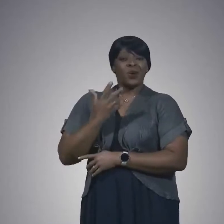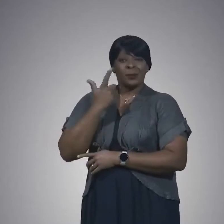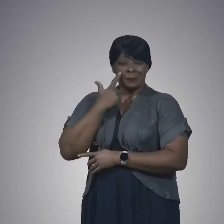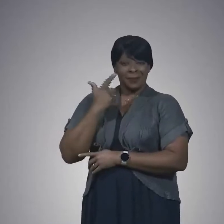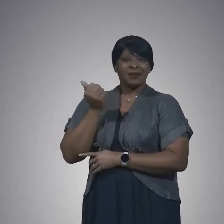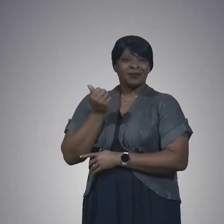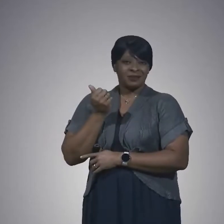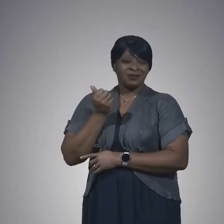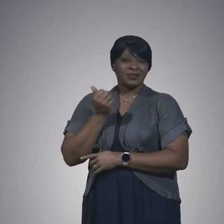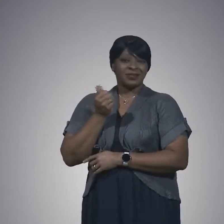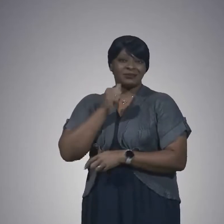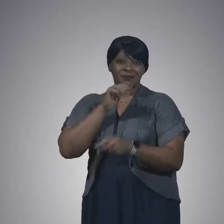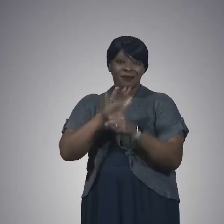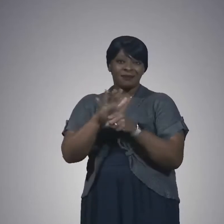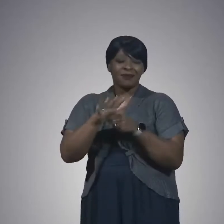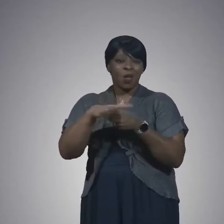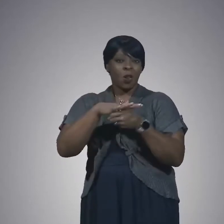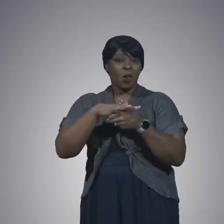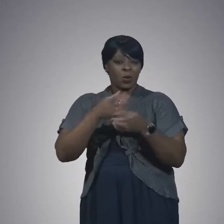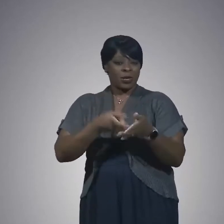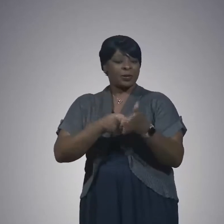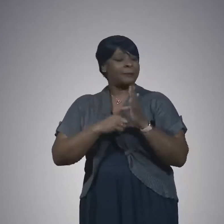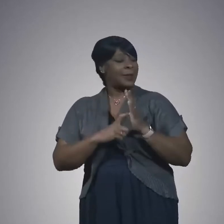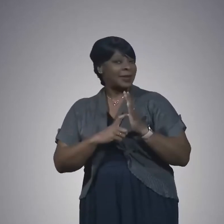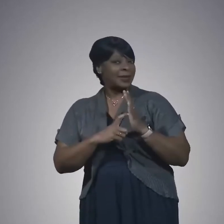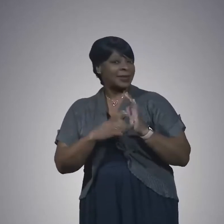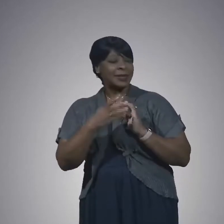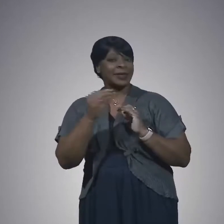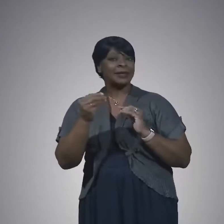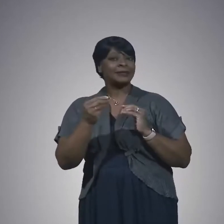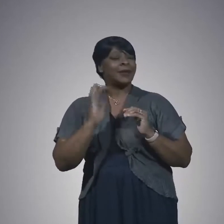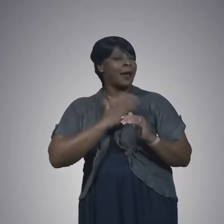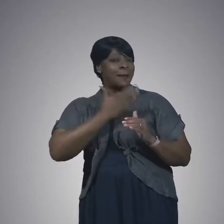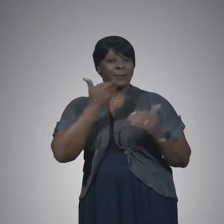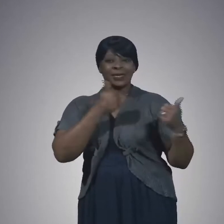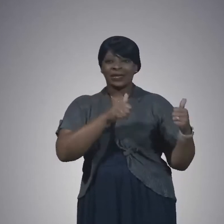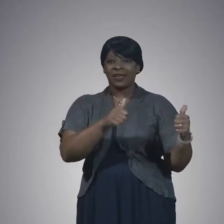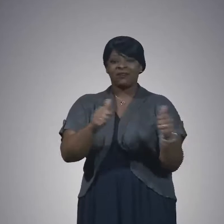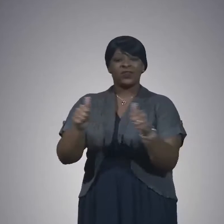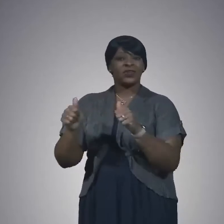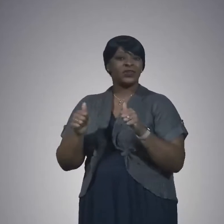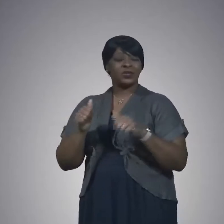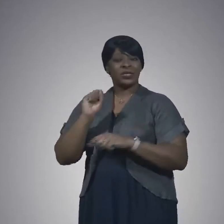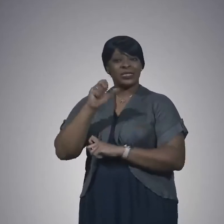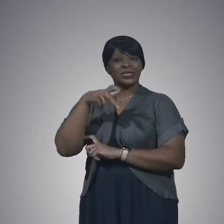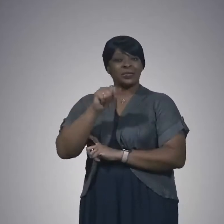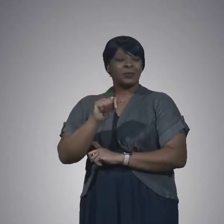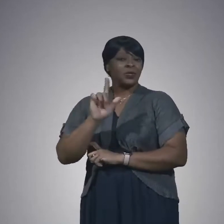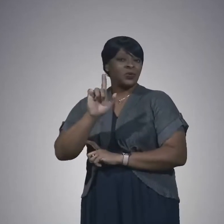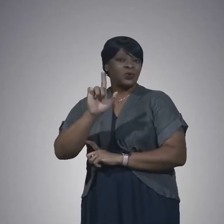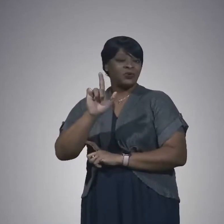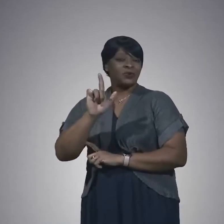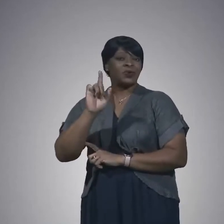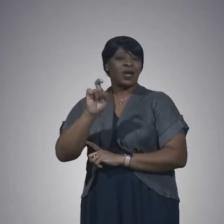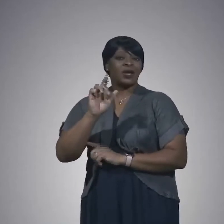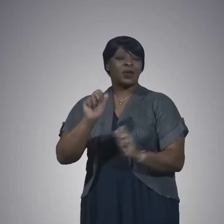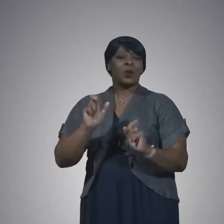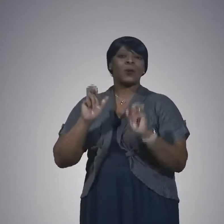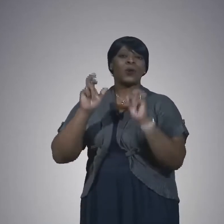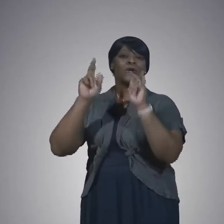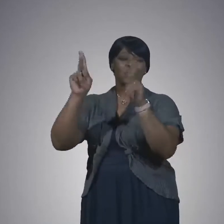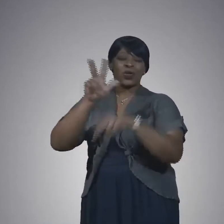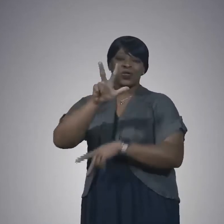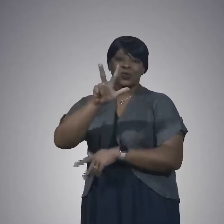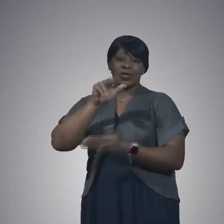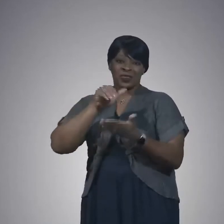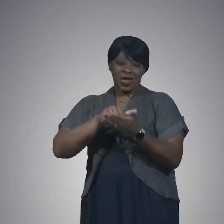because of lack of local demand, and despite our best efforts, on September 21st, we had to return